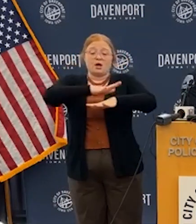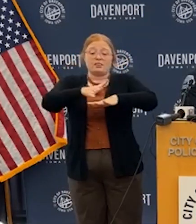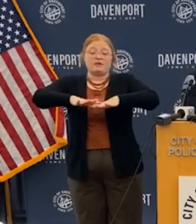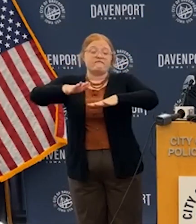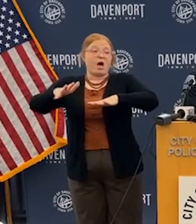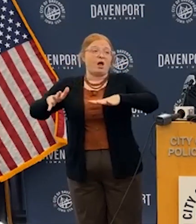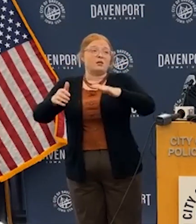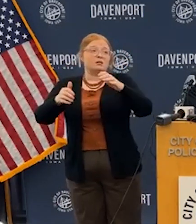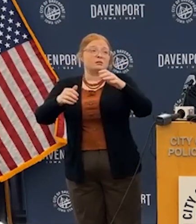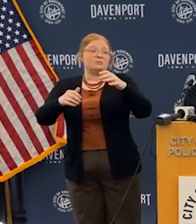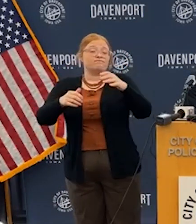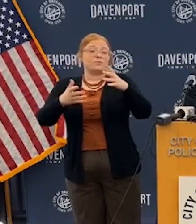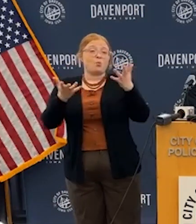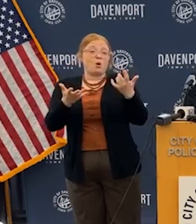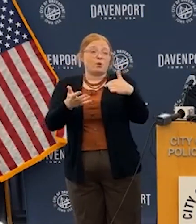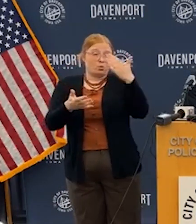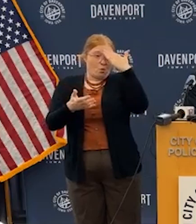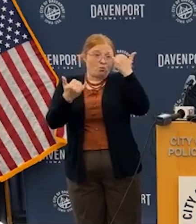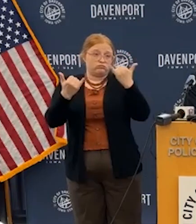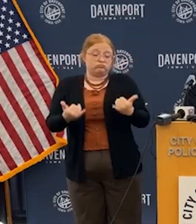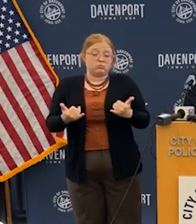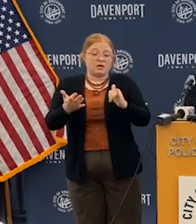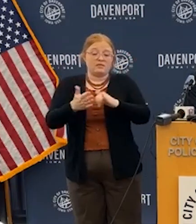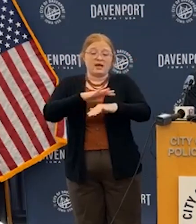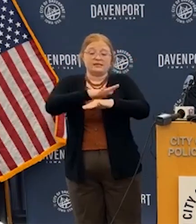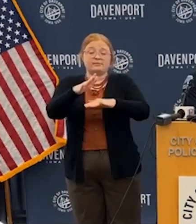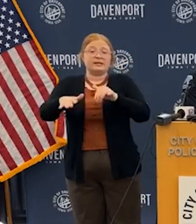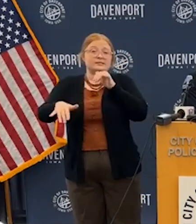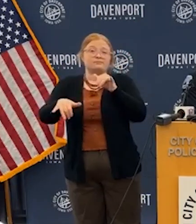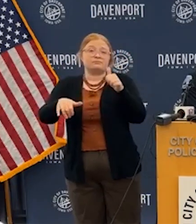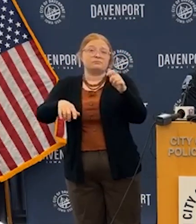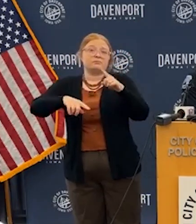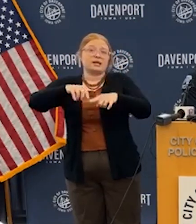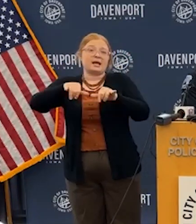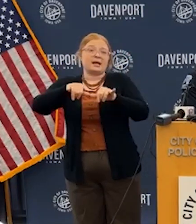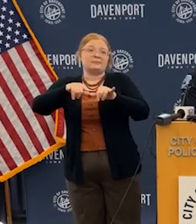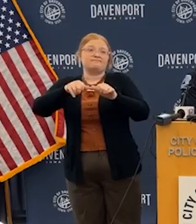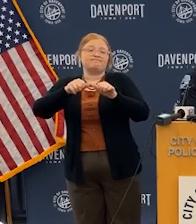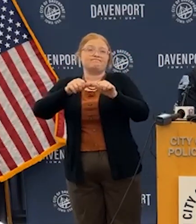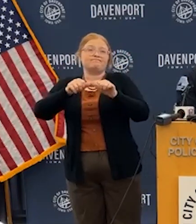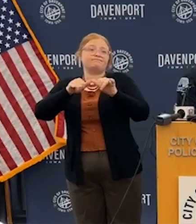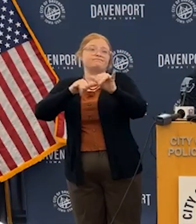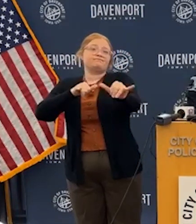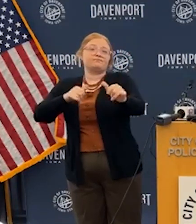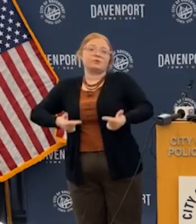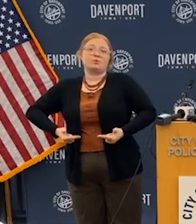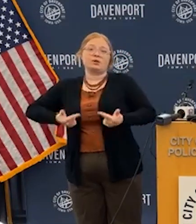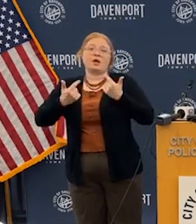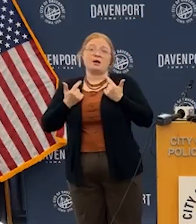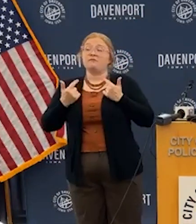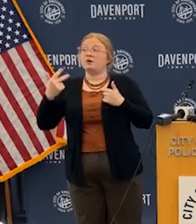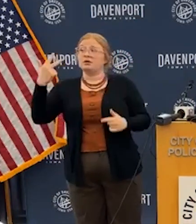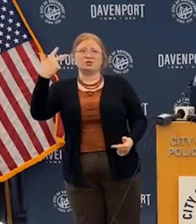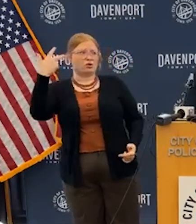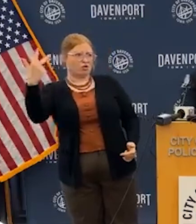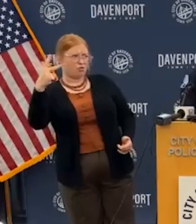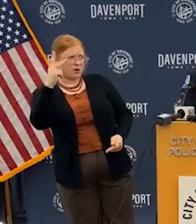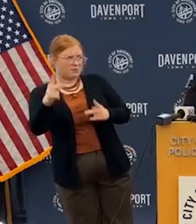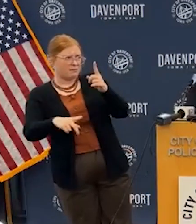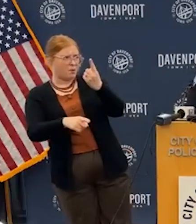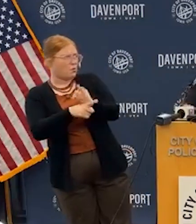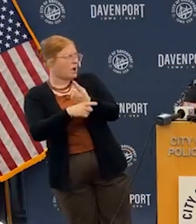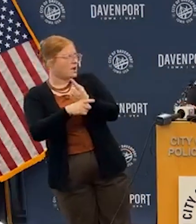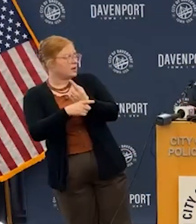space is not sustainable for life. Three individuals, right? Three individuals,